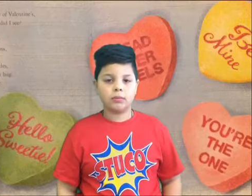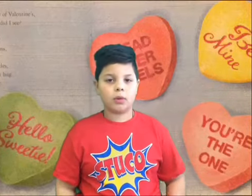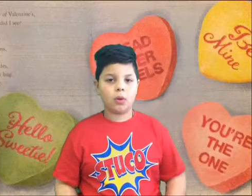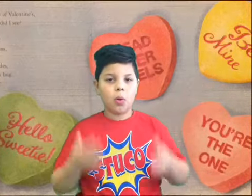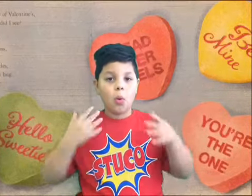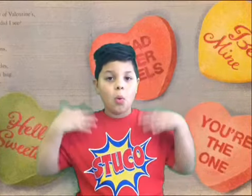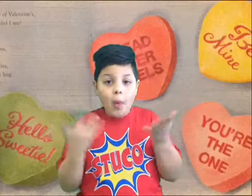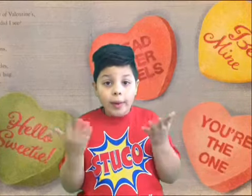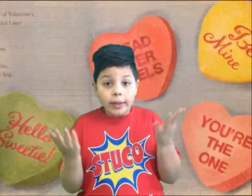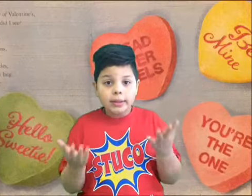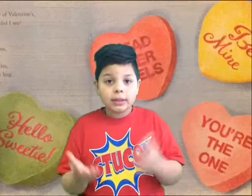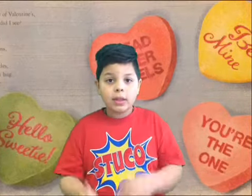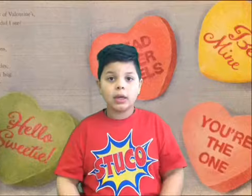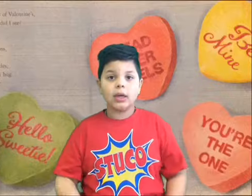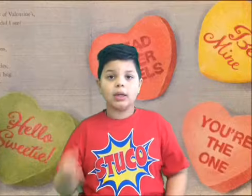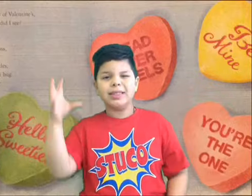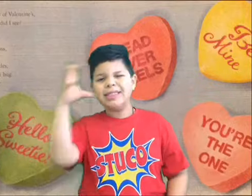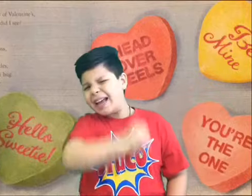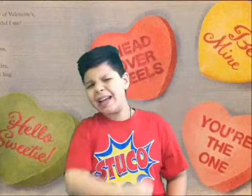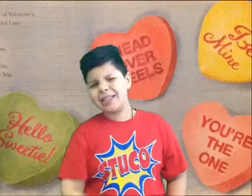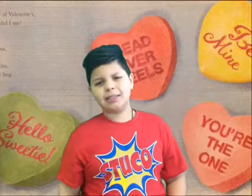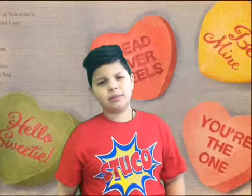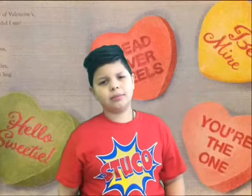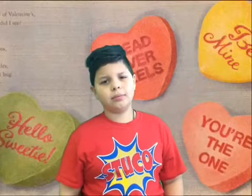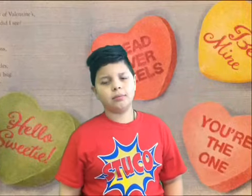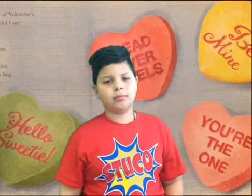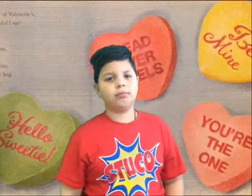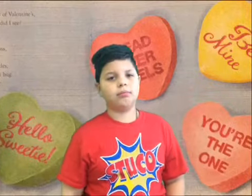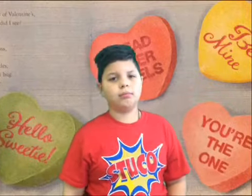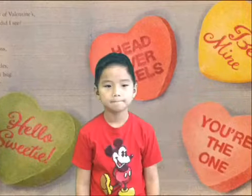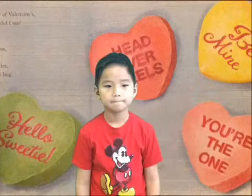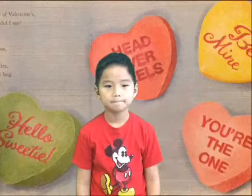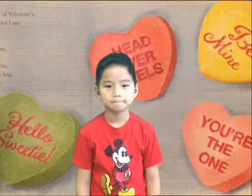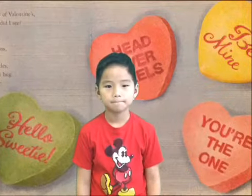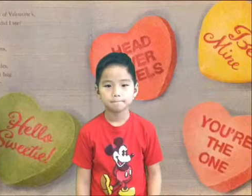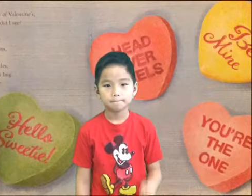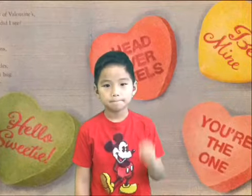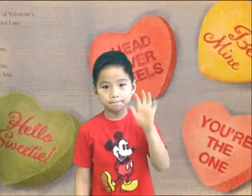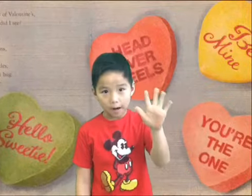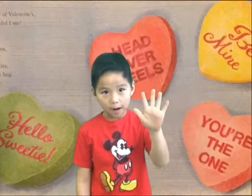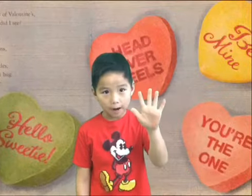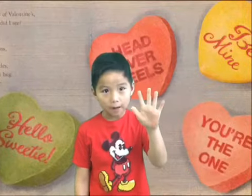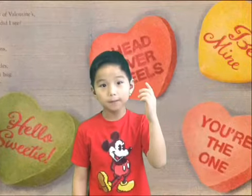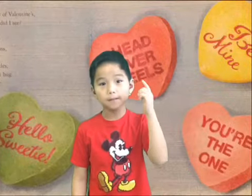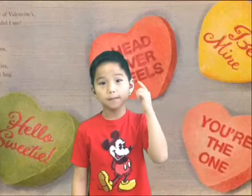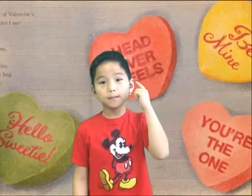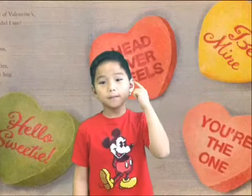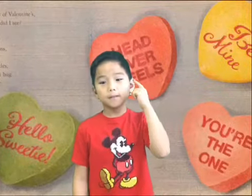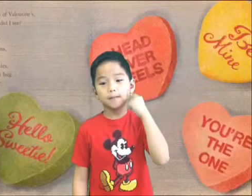Five candy heart, four purple ribbons,